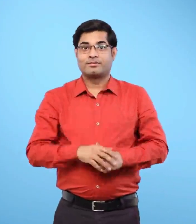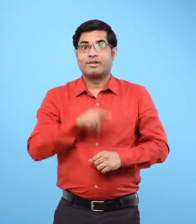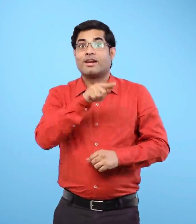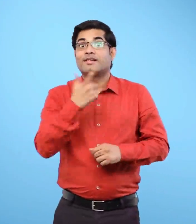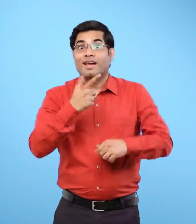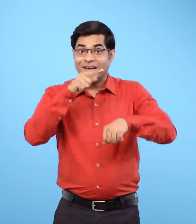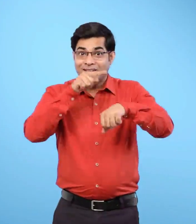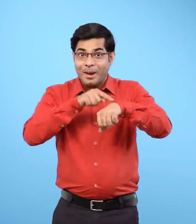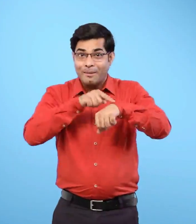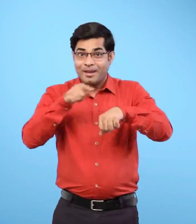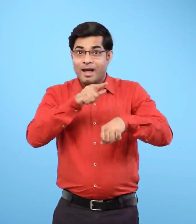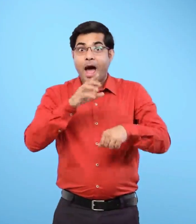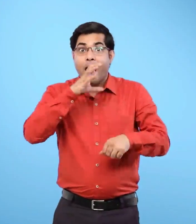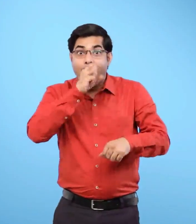I can eat mangoes then.